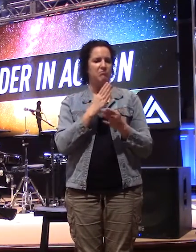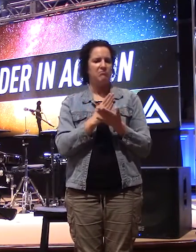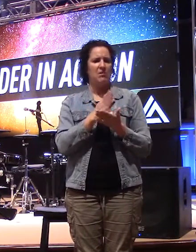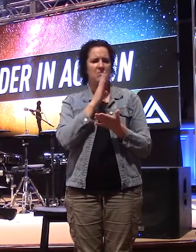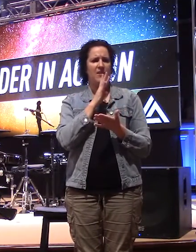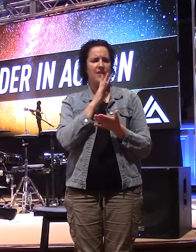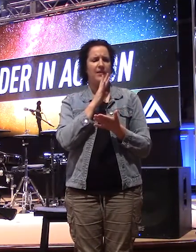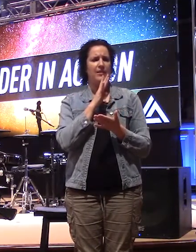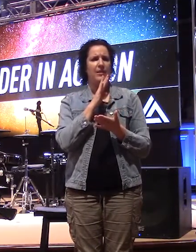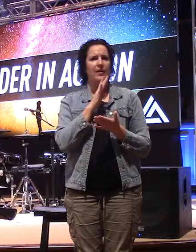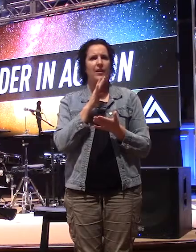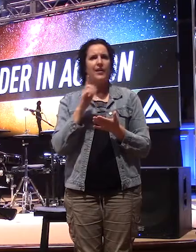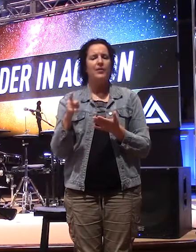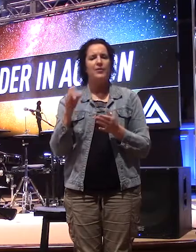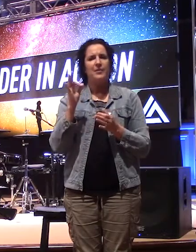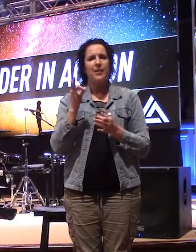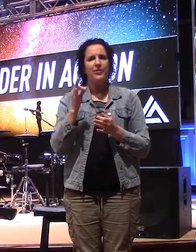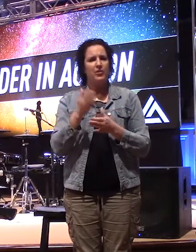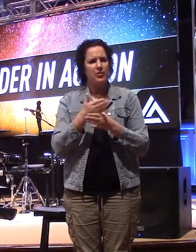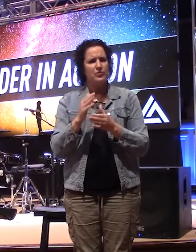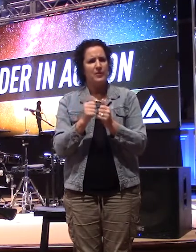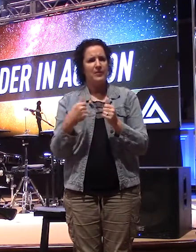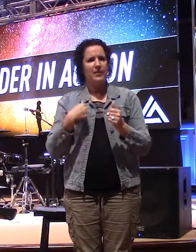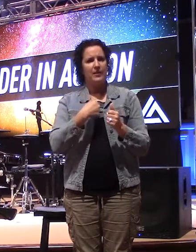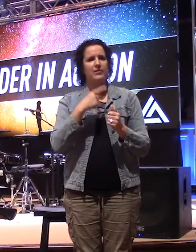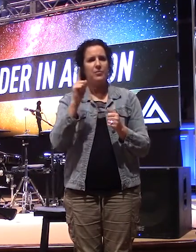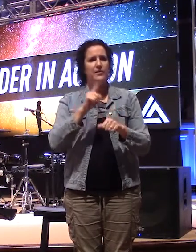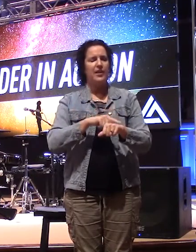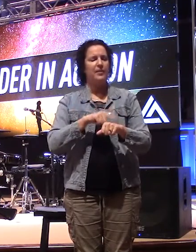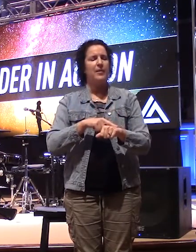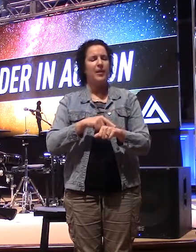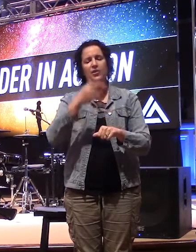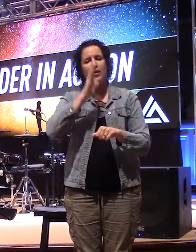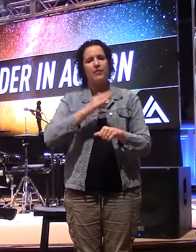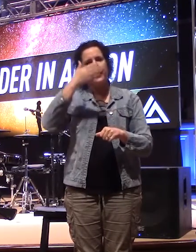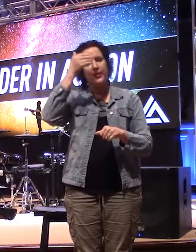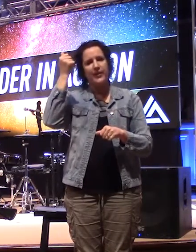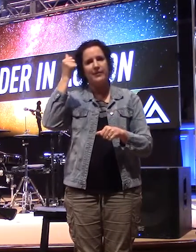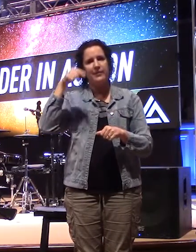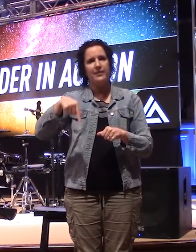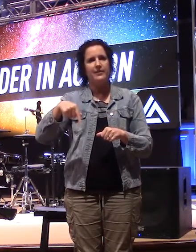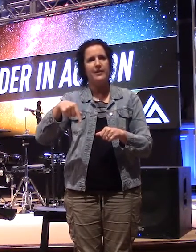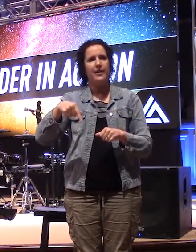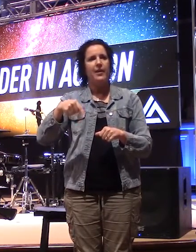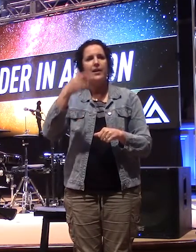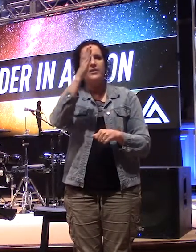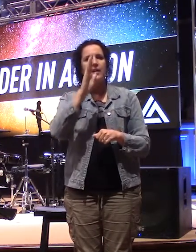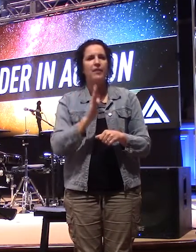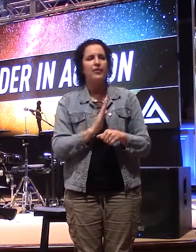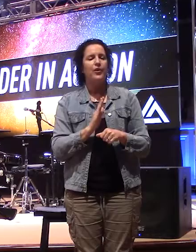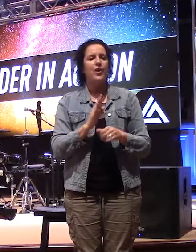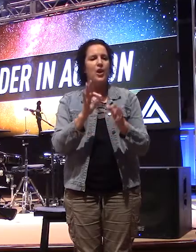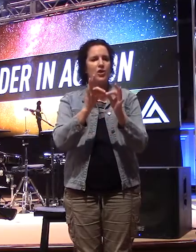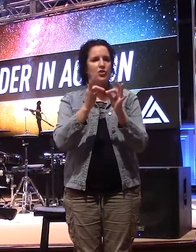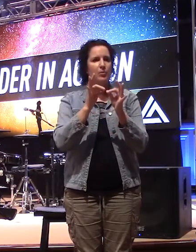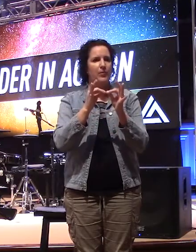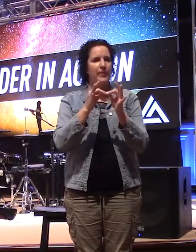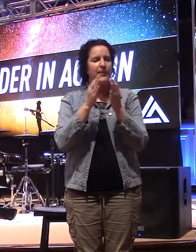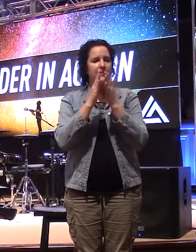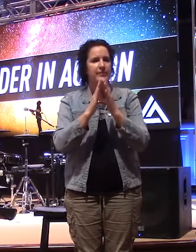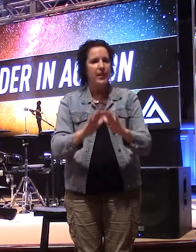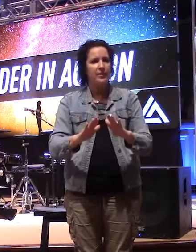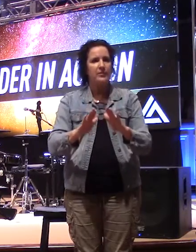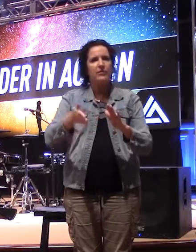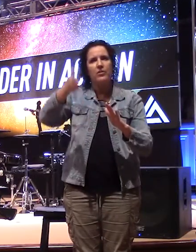our ministry. He was sharing with us one time, and I'm going to forget this. He said, never interpret the silence of God as